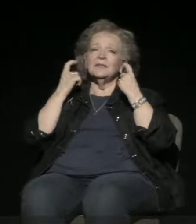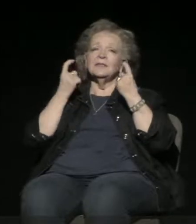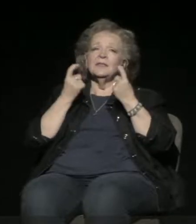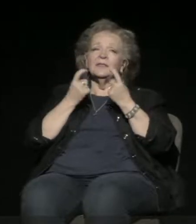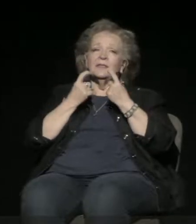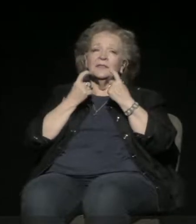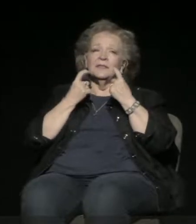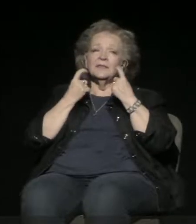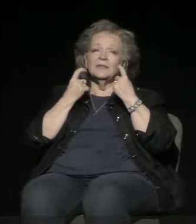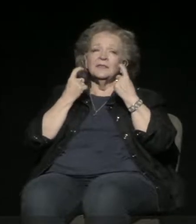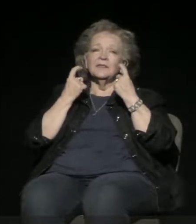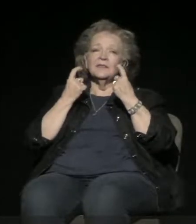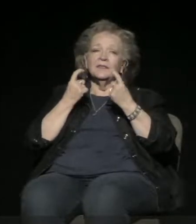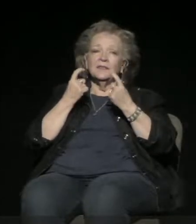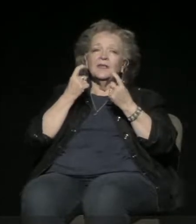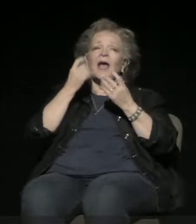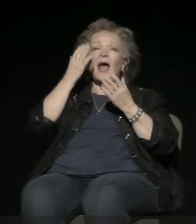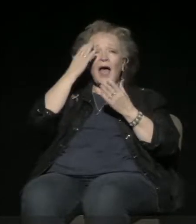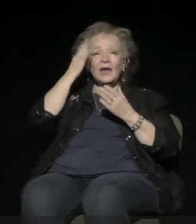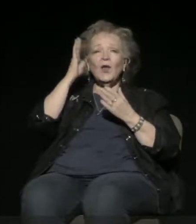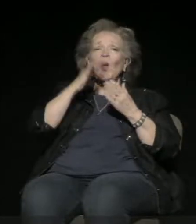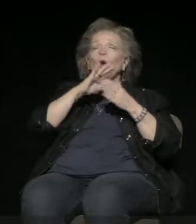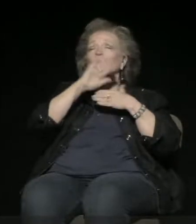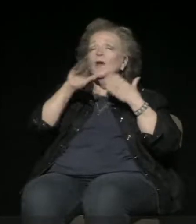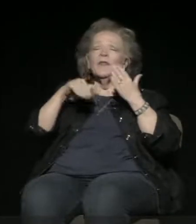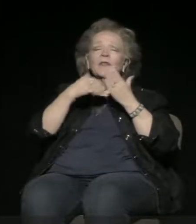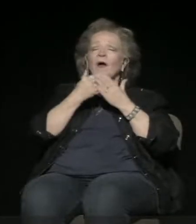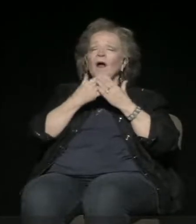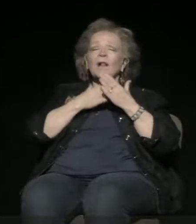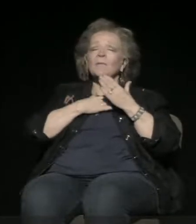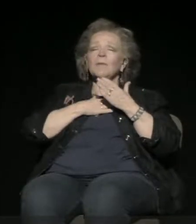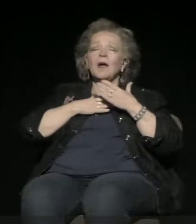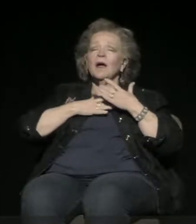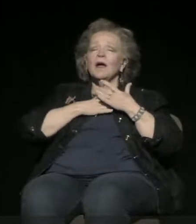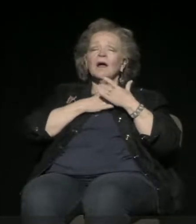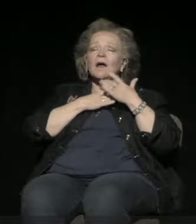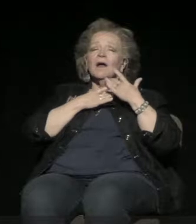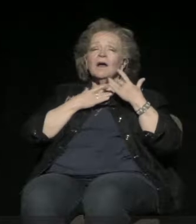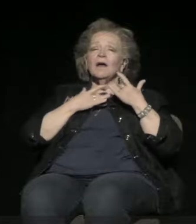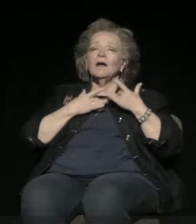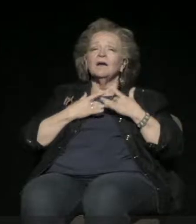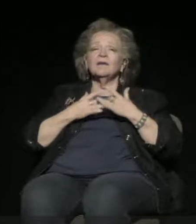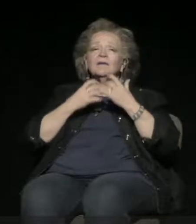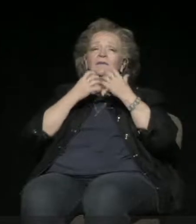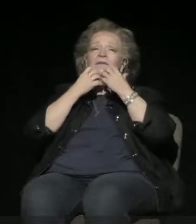But this I know With all my heart